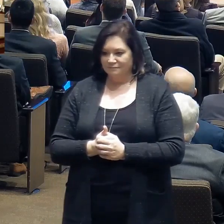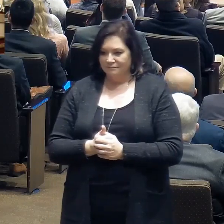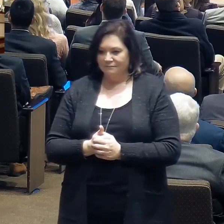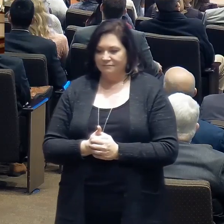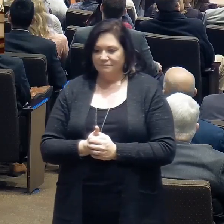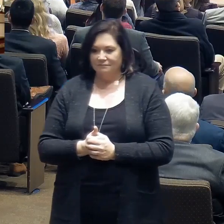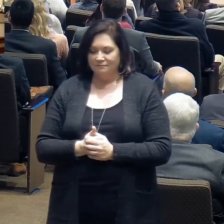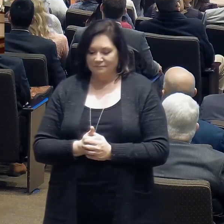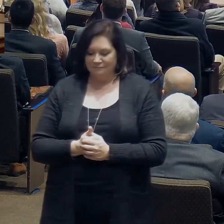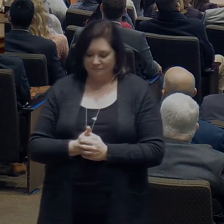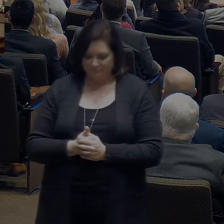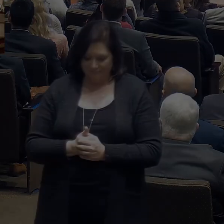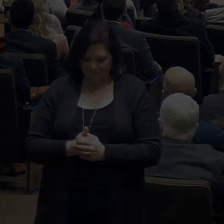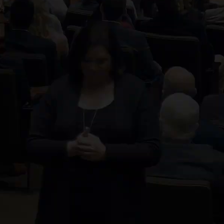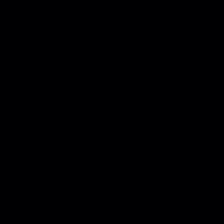And wonders, wonders of His love Thank you Thank you Thank you